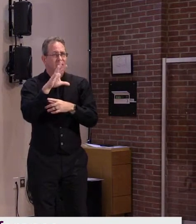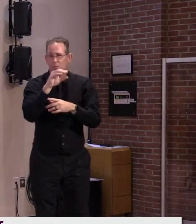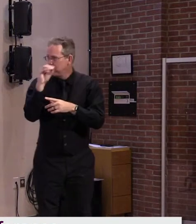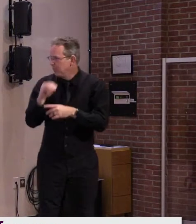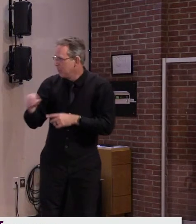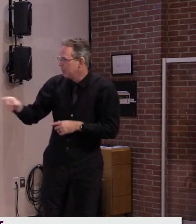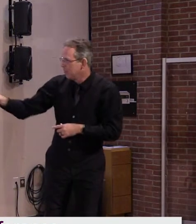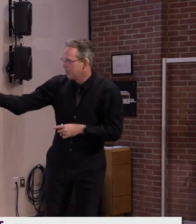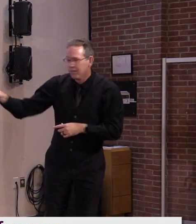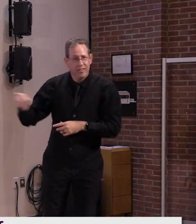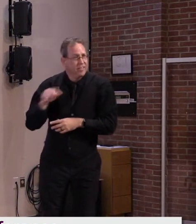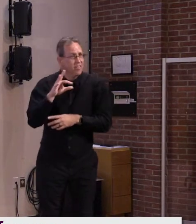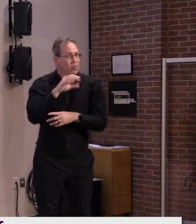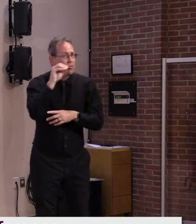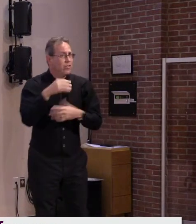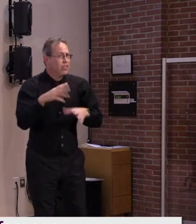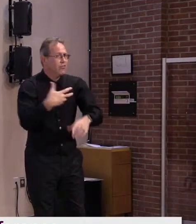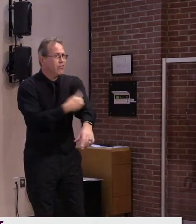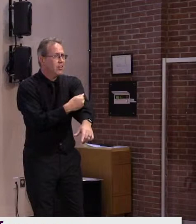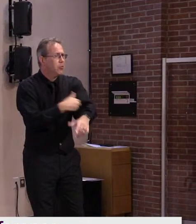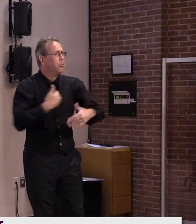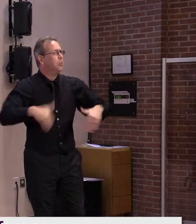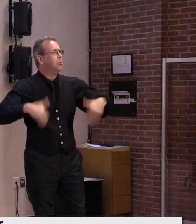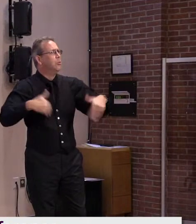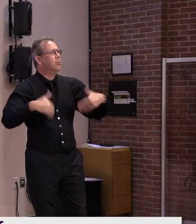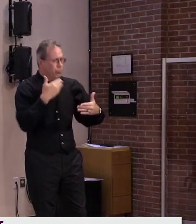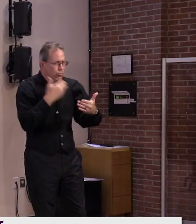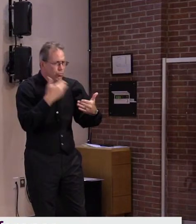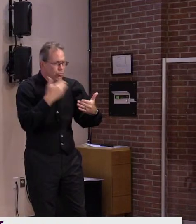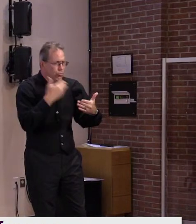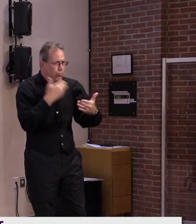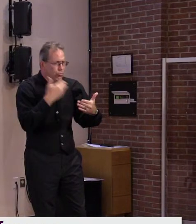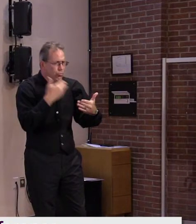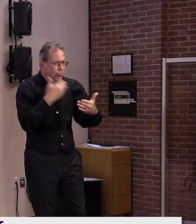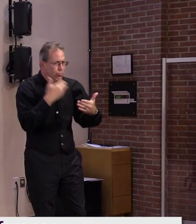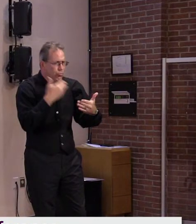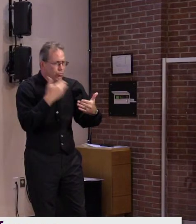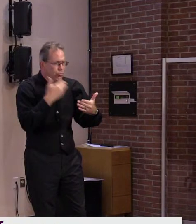Are now at 95% in terms of those who are fully vaccinated, waiting